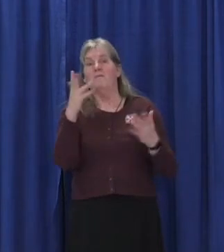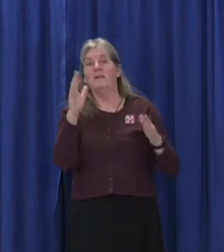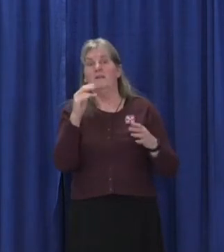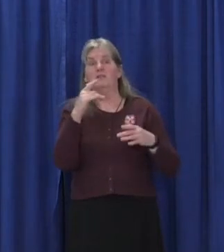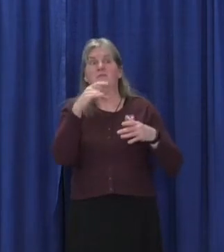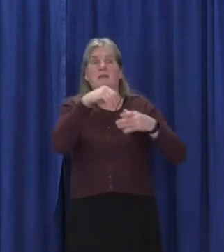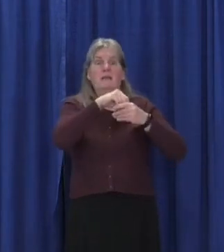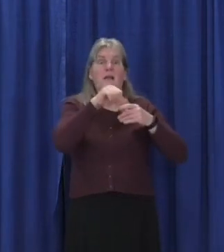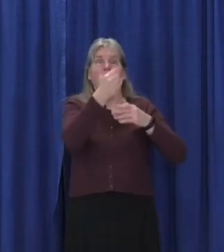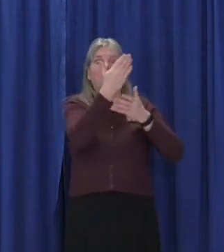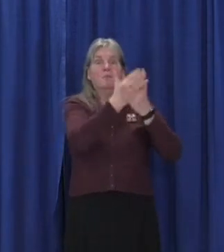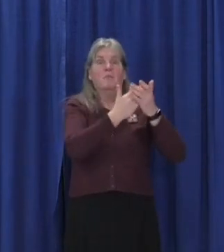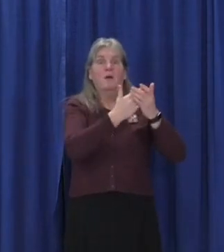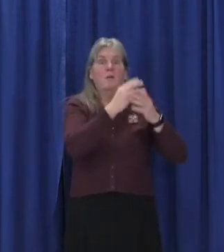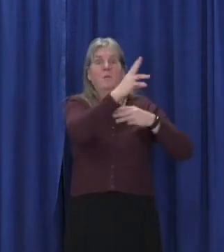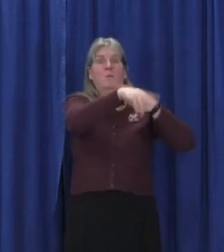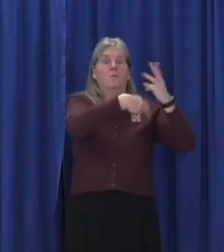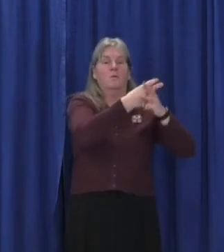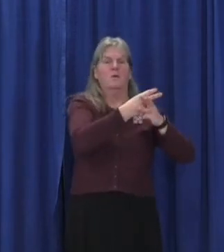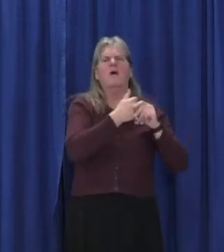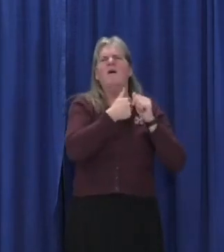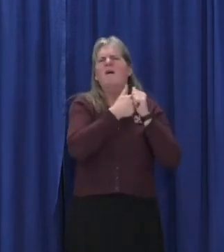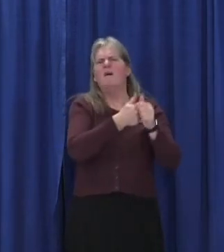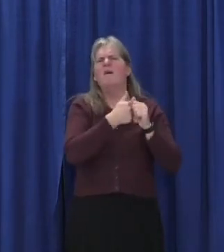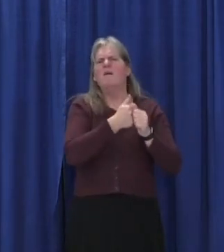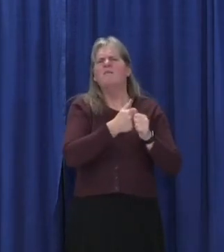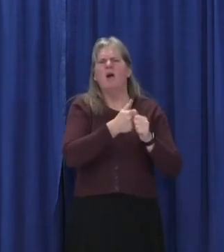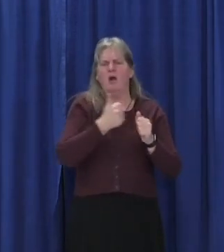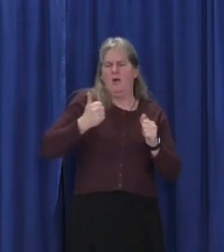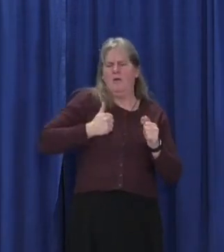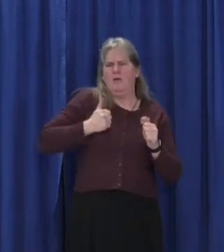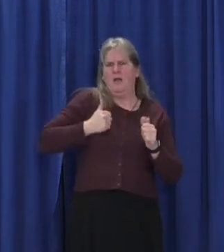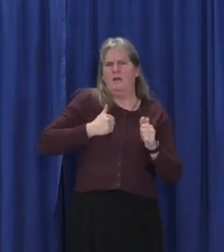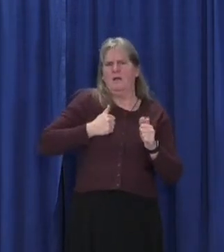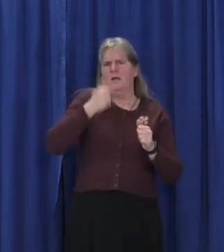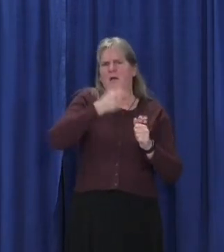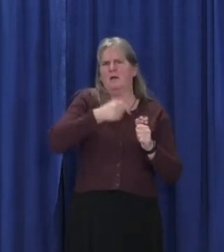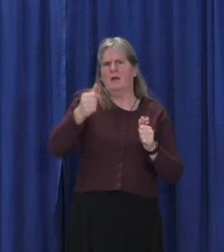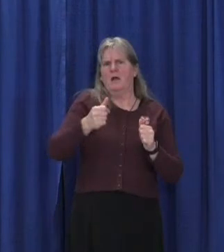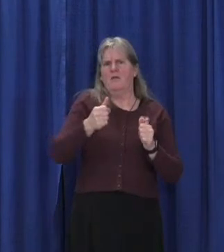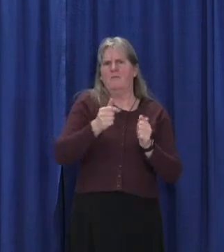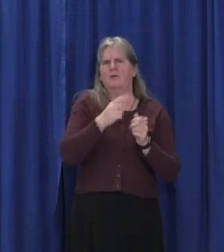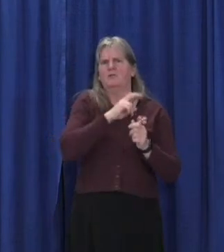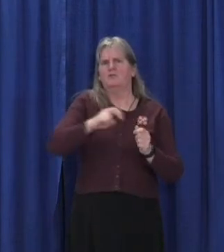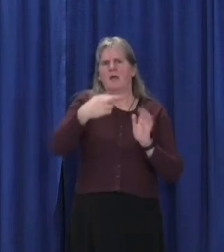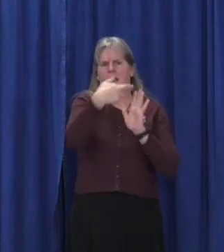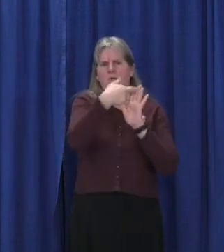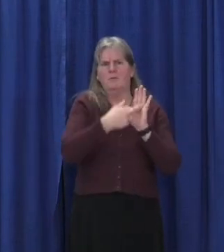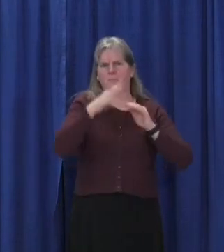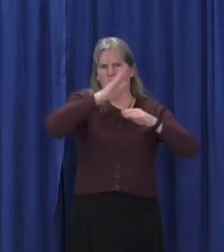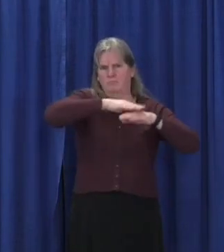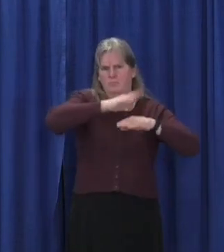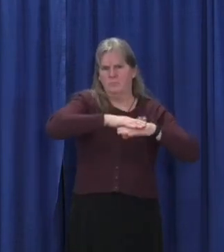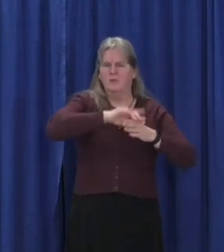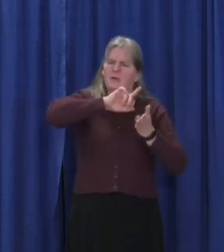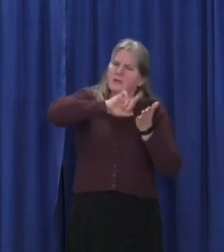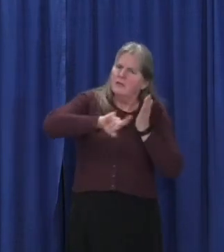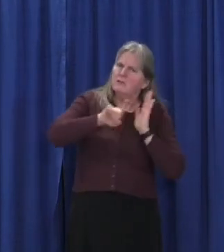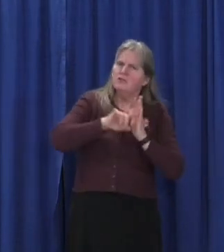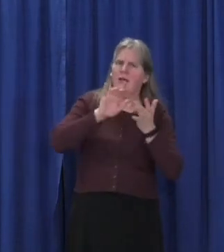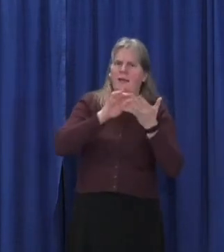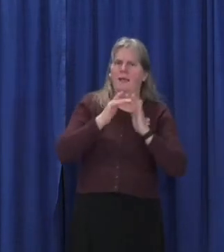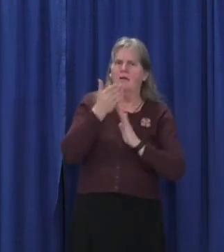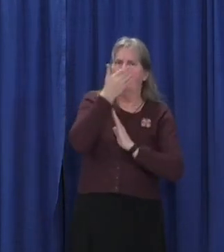in the US, please follow the federal travel advisories. These are changing rapidly, so check the Government of Canada